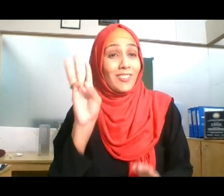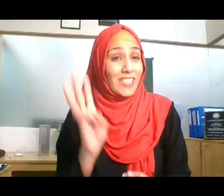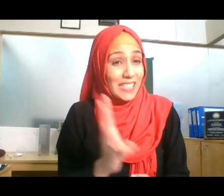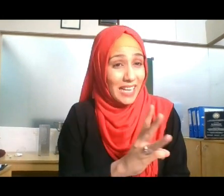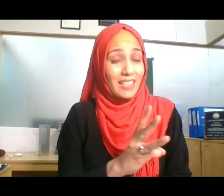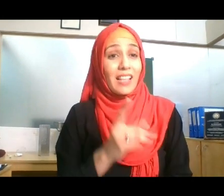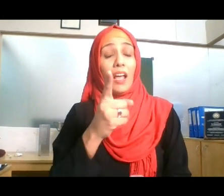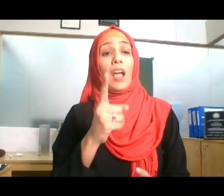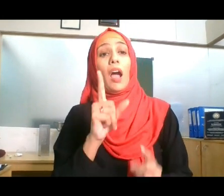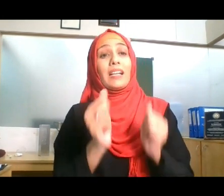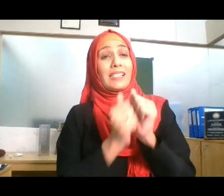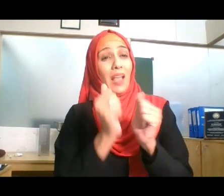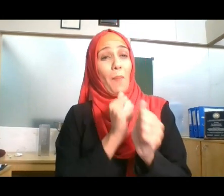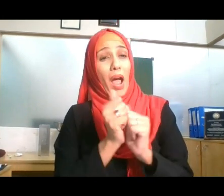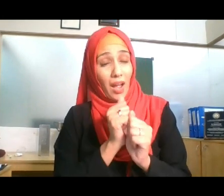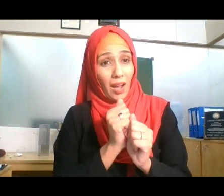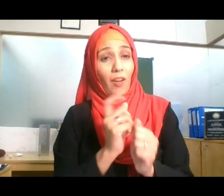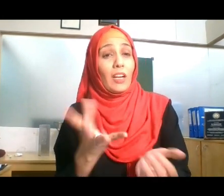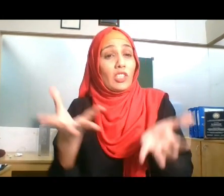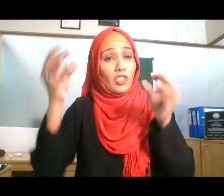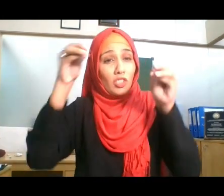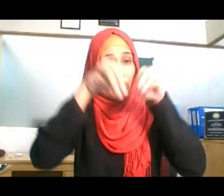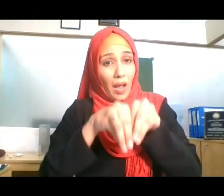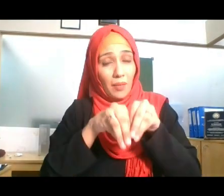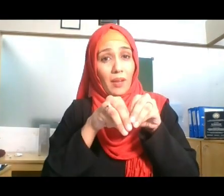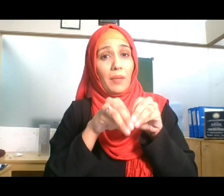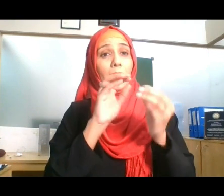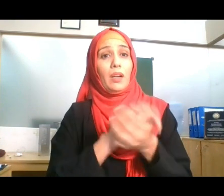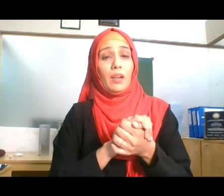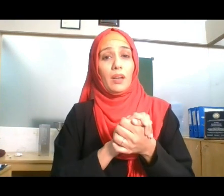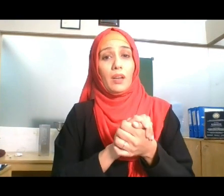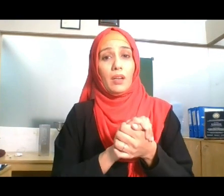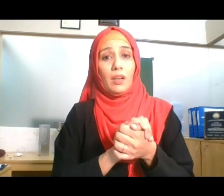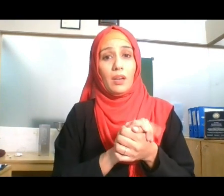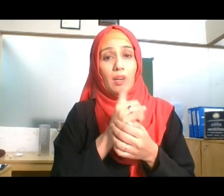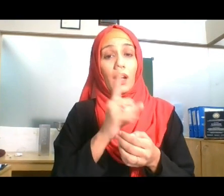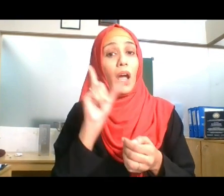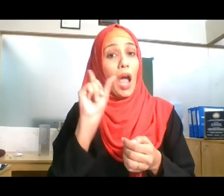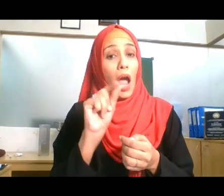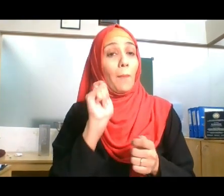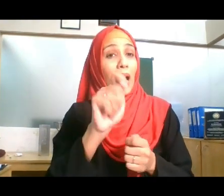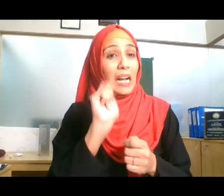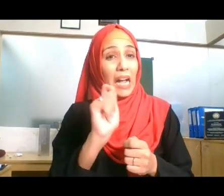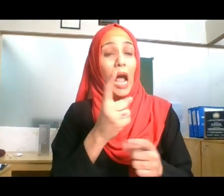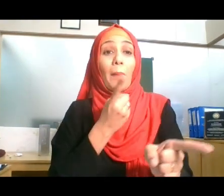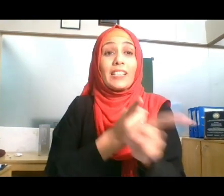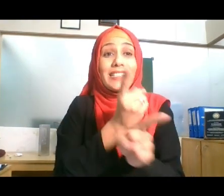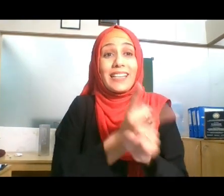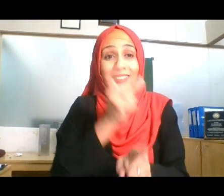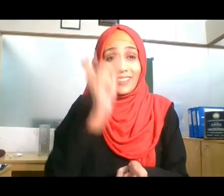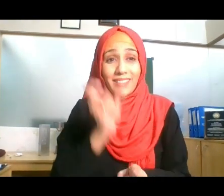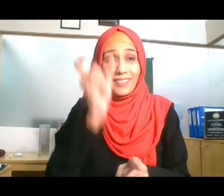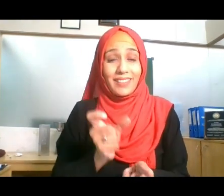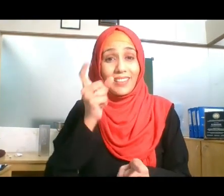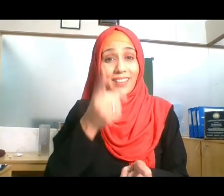accessibility or the inclusive aspect of workforce preparation, which is teachers who are prepared to